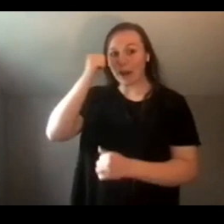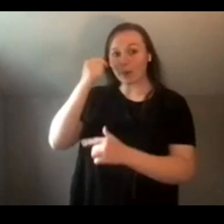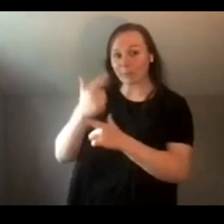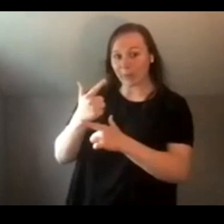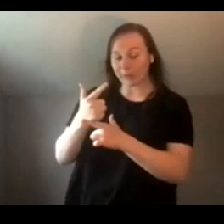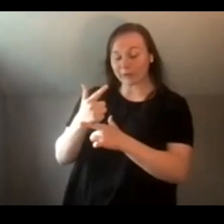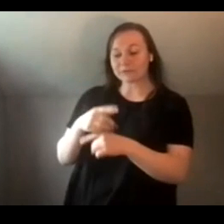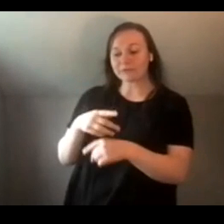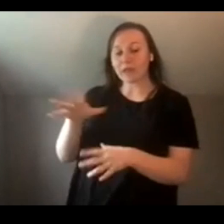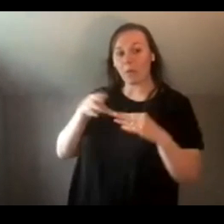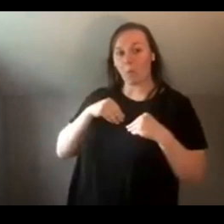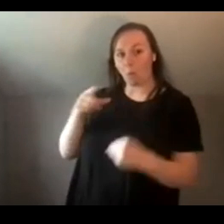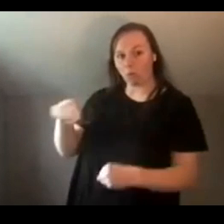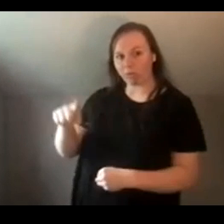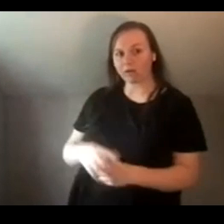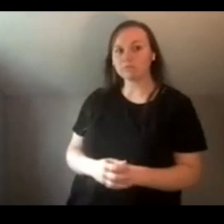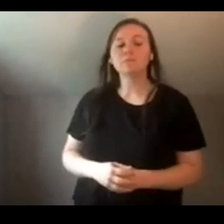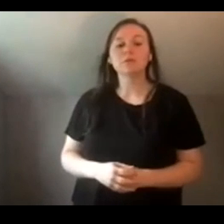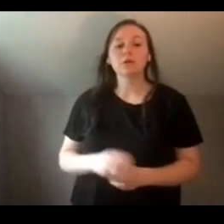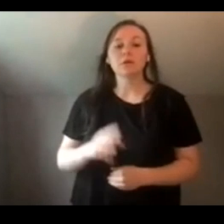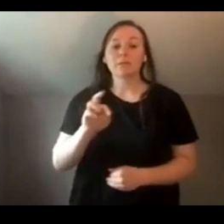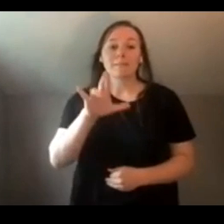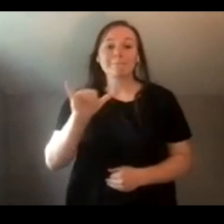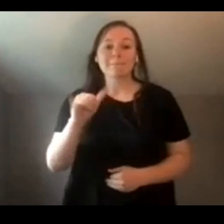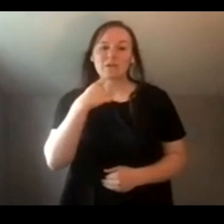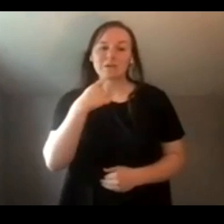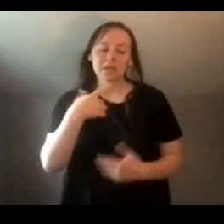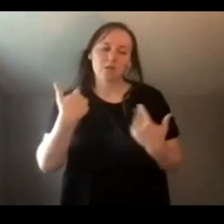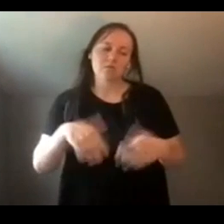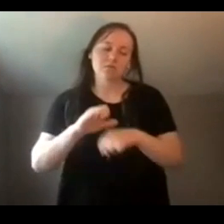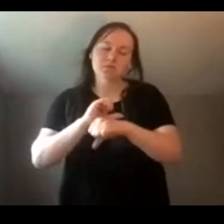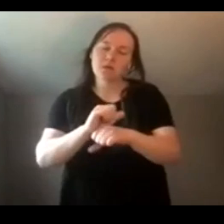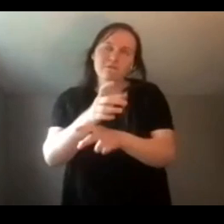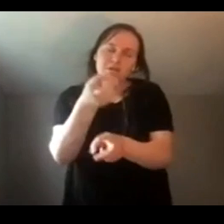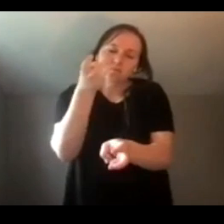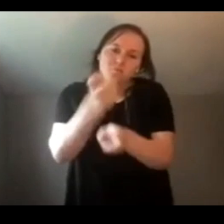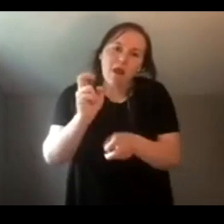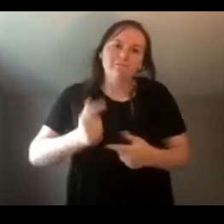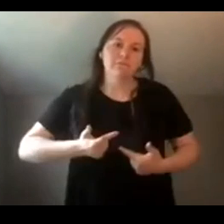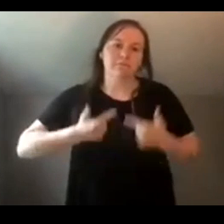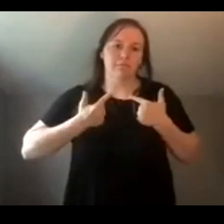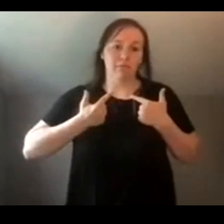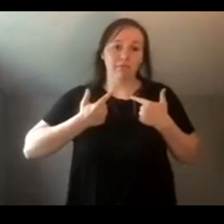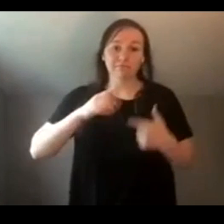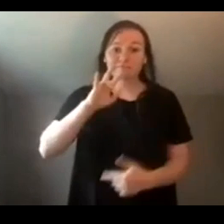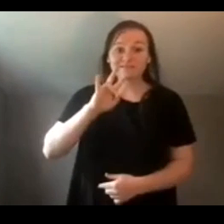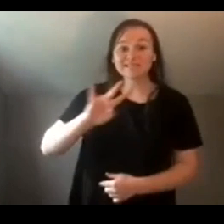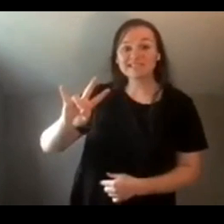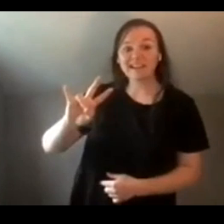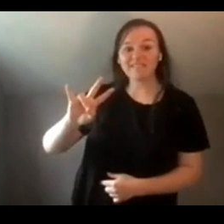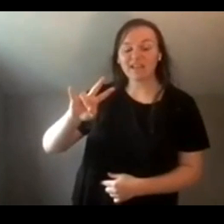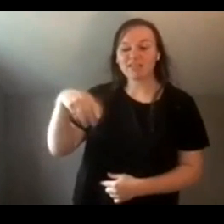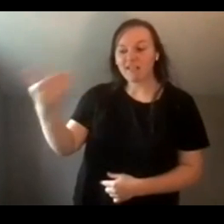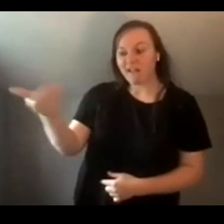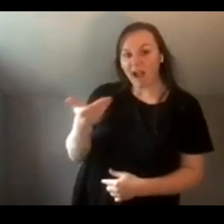said, "Slavery was a mighty hard life." At age 7, she was hired out to be a nursemaid for